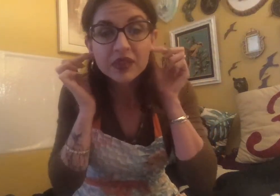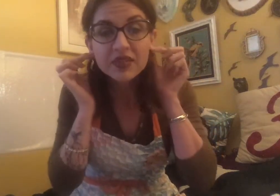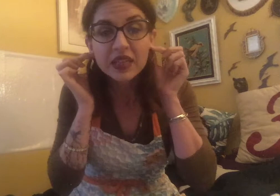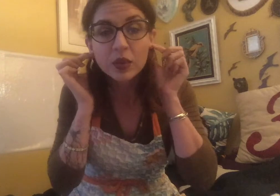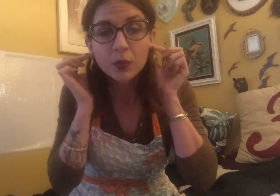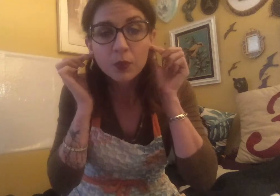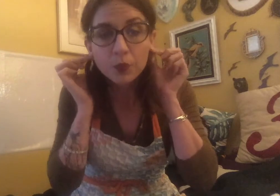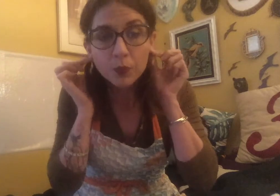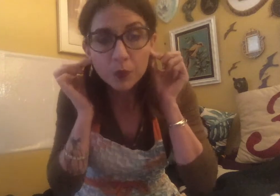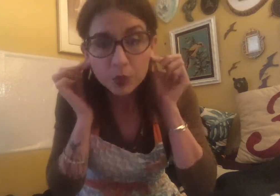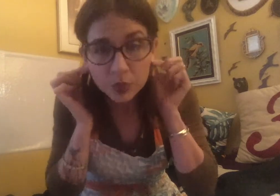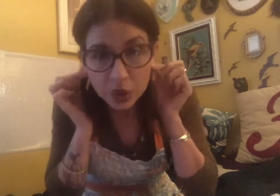listening. Bloop.